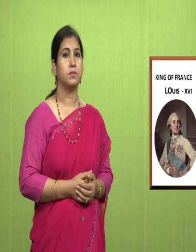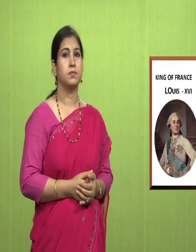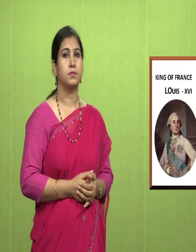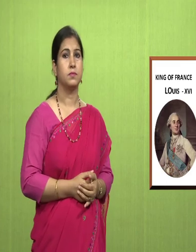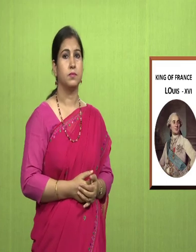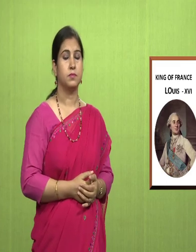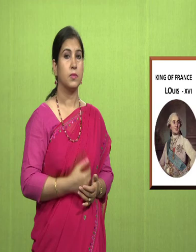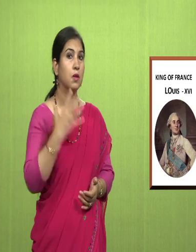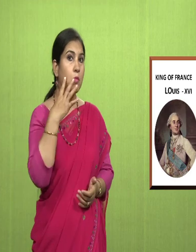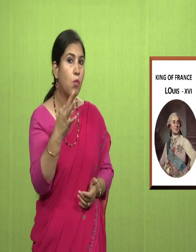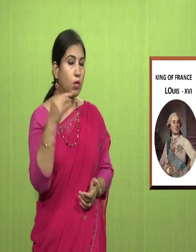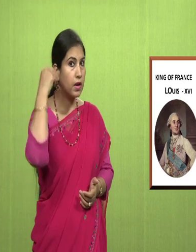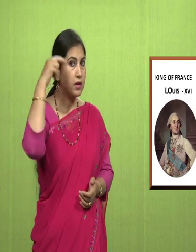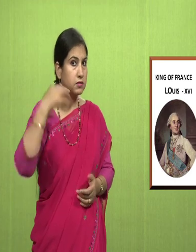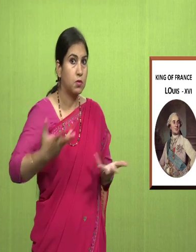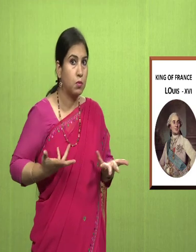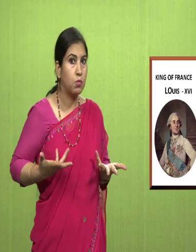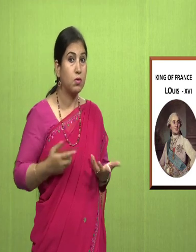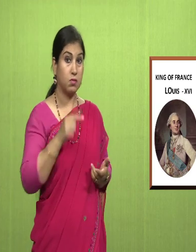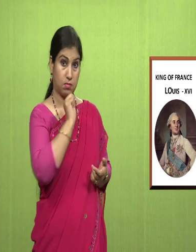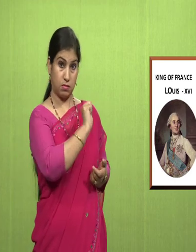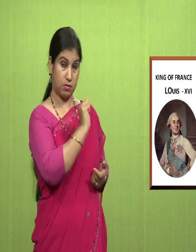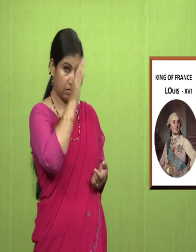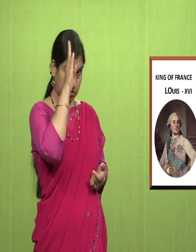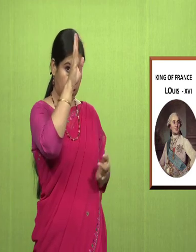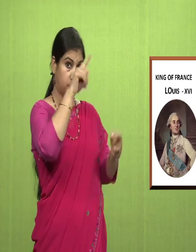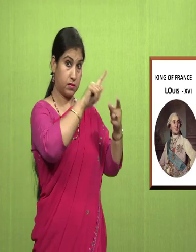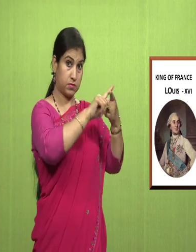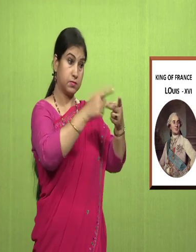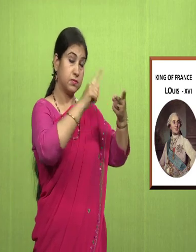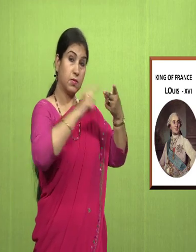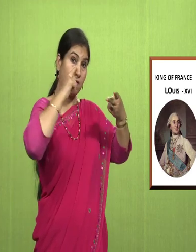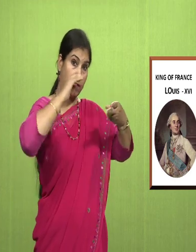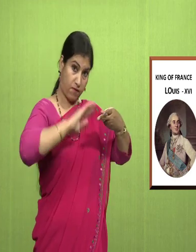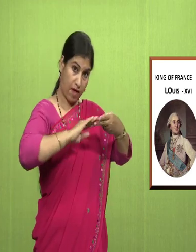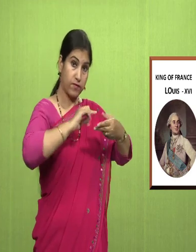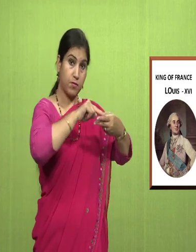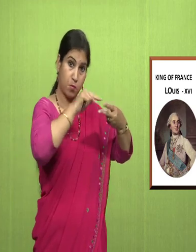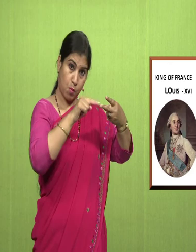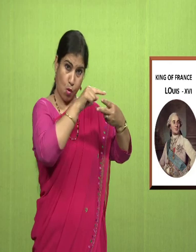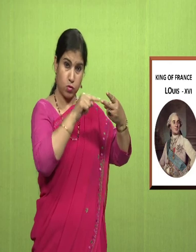The main reason for this was that the king and his wife Marie